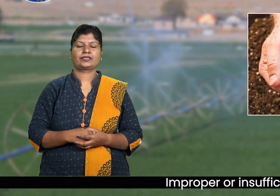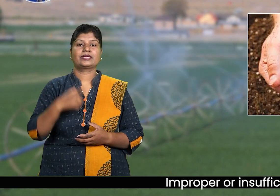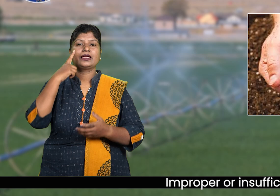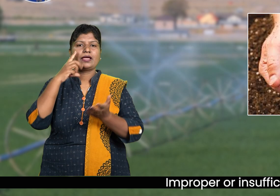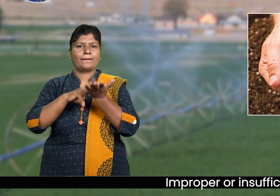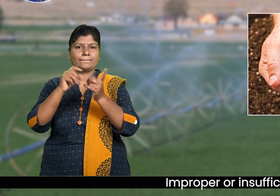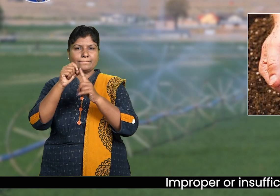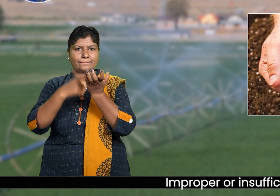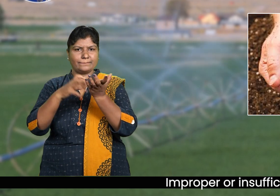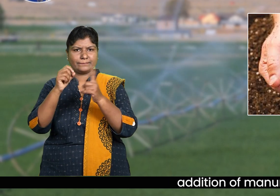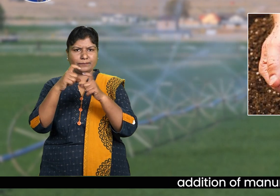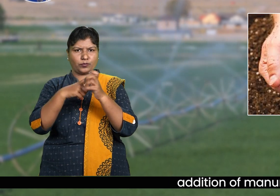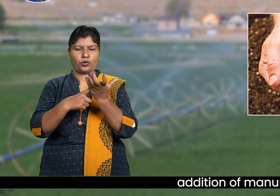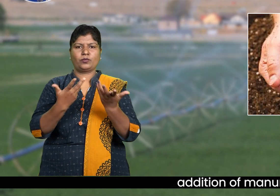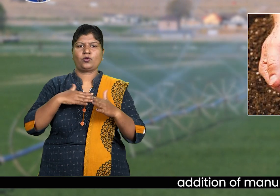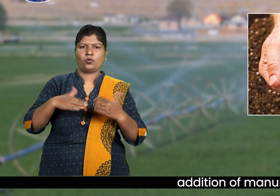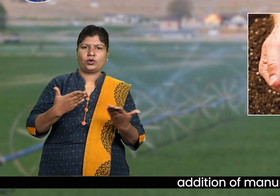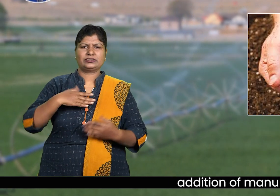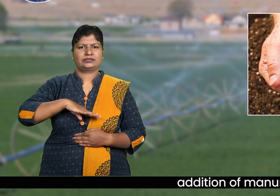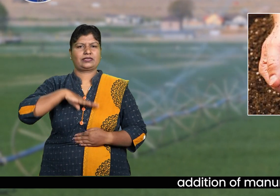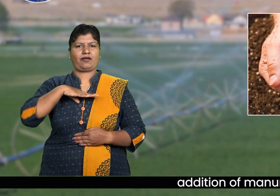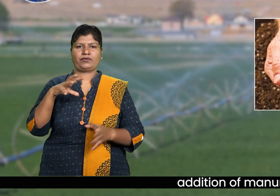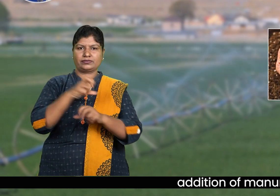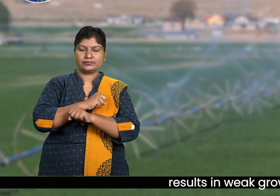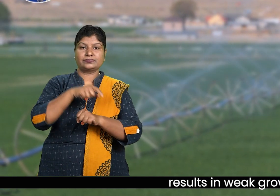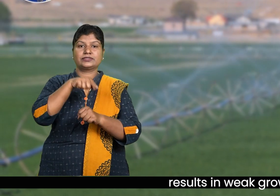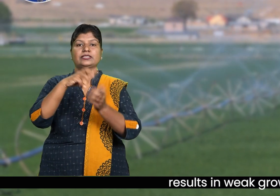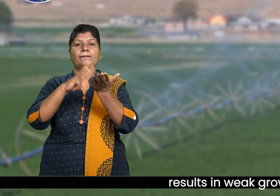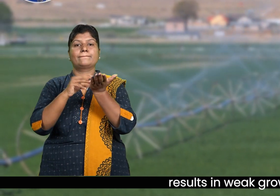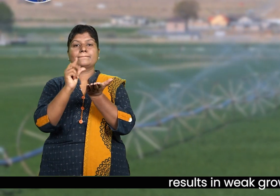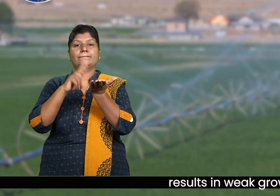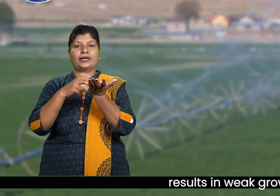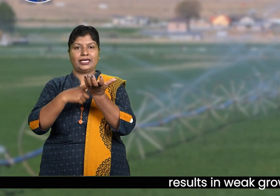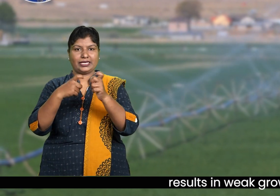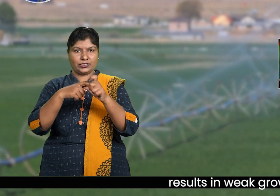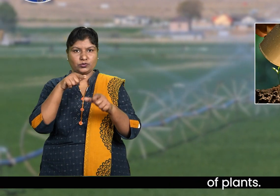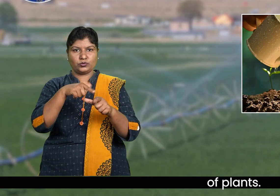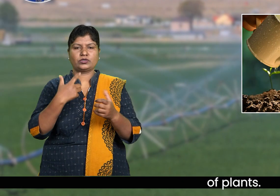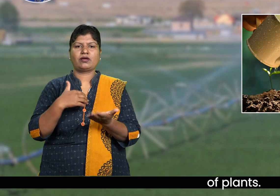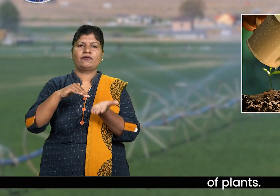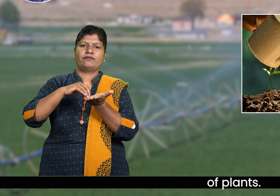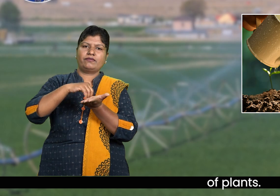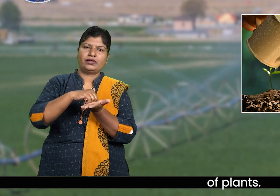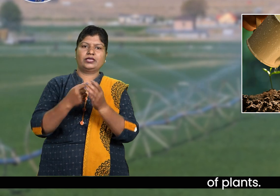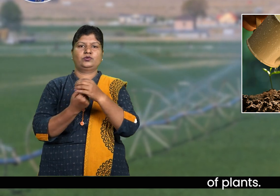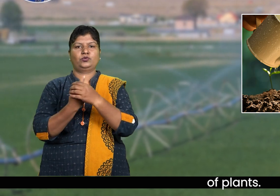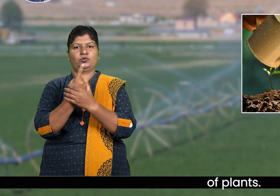Improper or insufficient addition of manure results in weak growth of